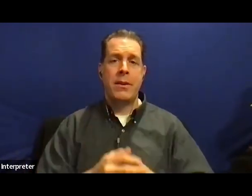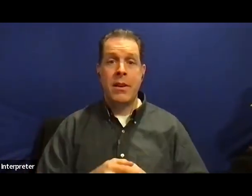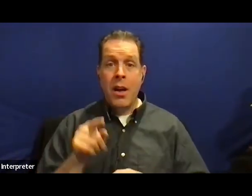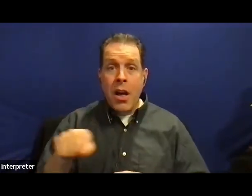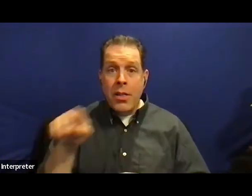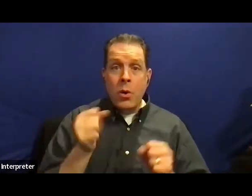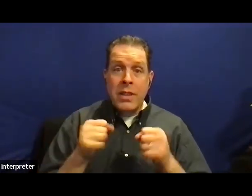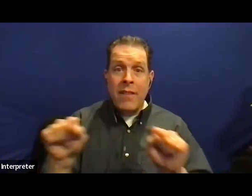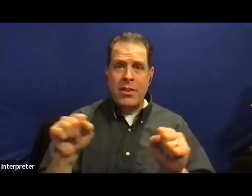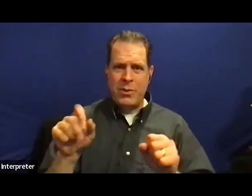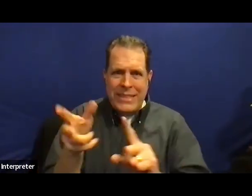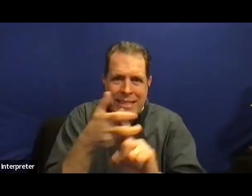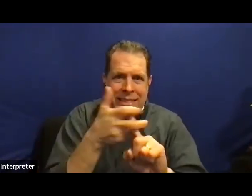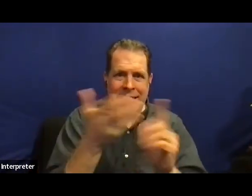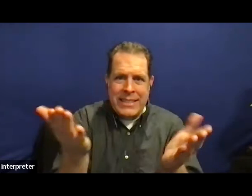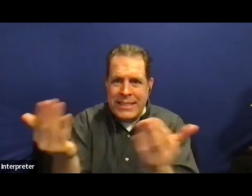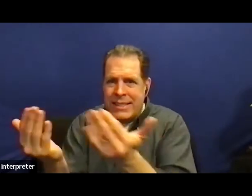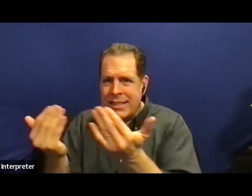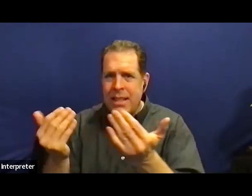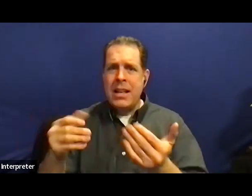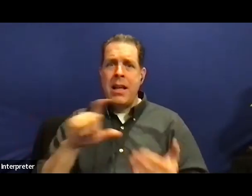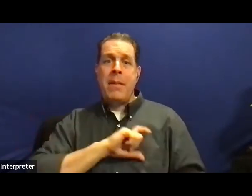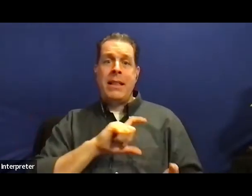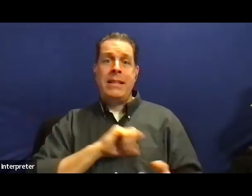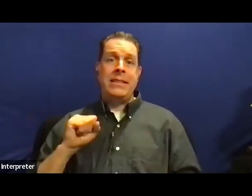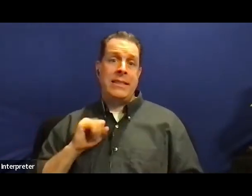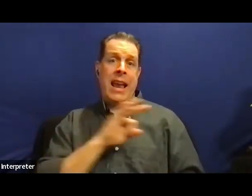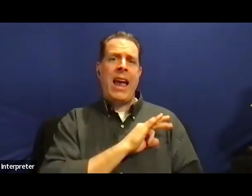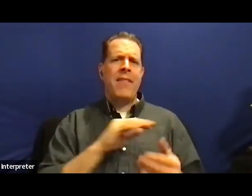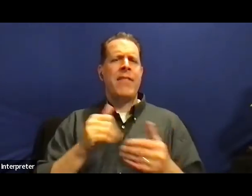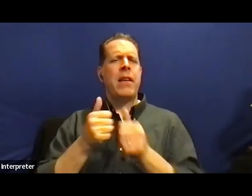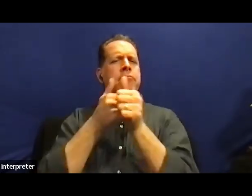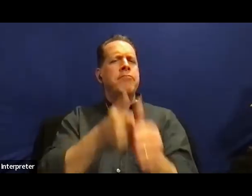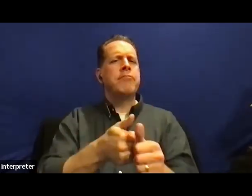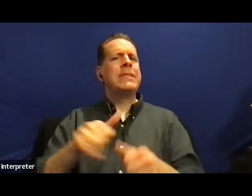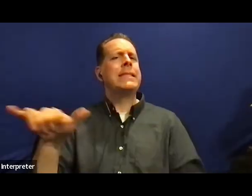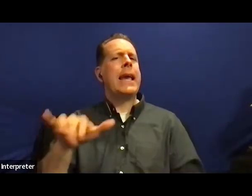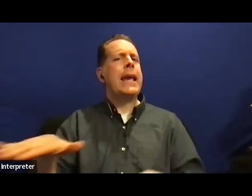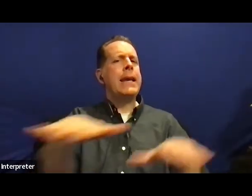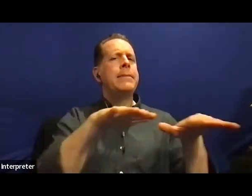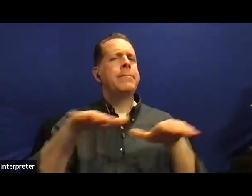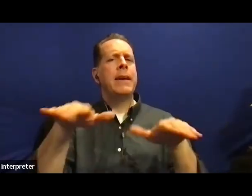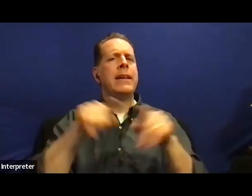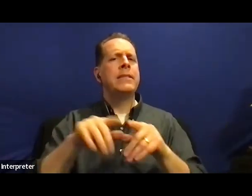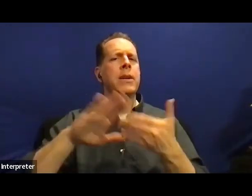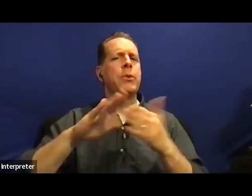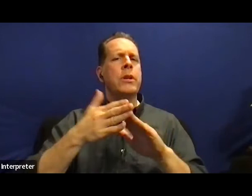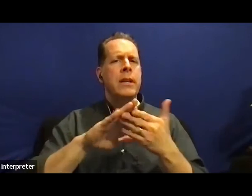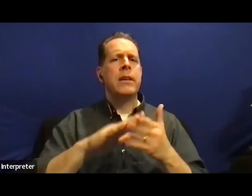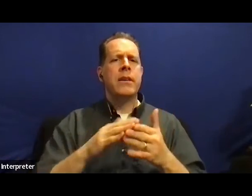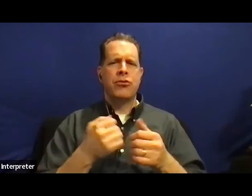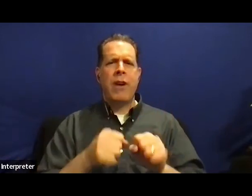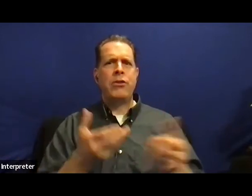include recruiting and hiring police staff that mirror our community and have a strong drive towards